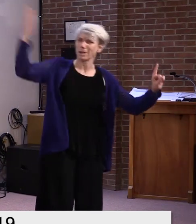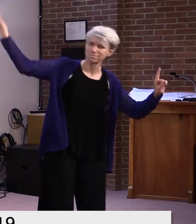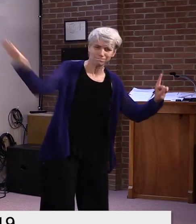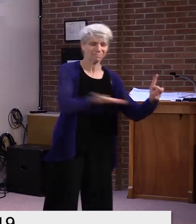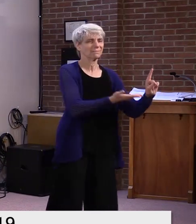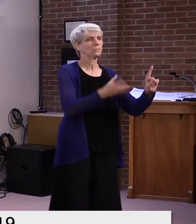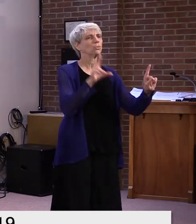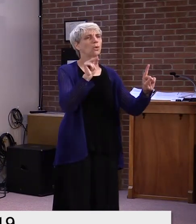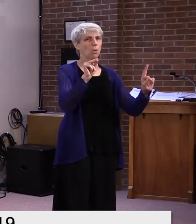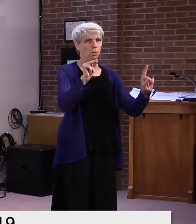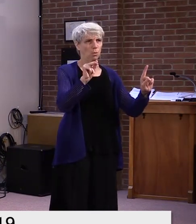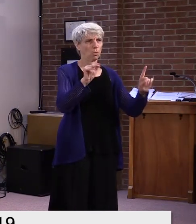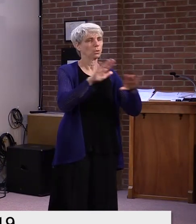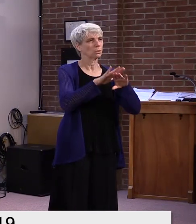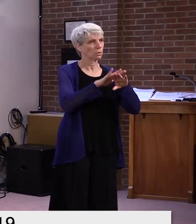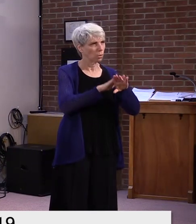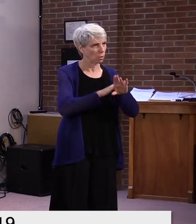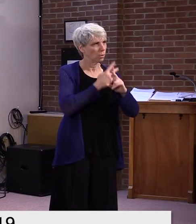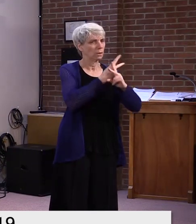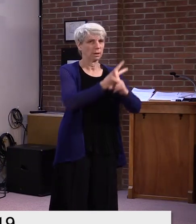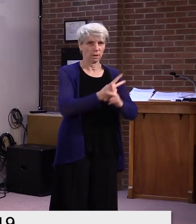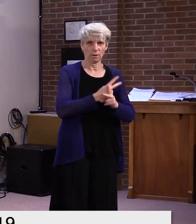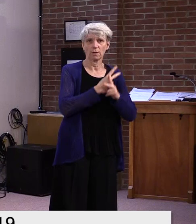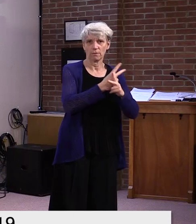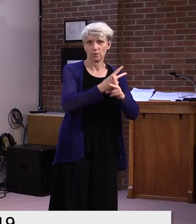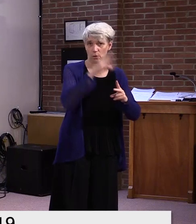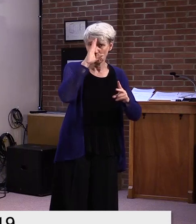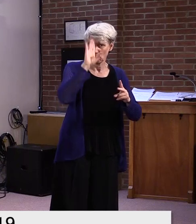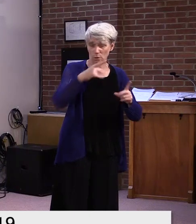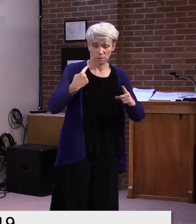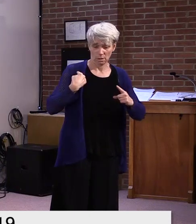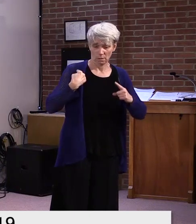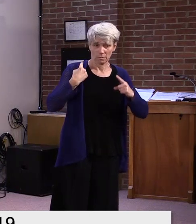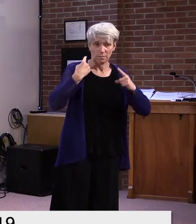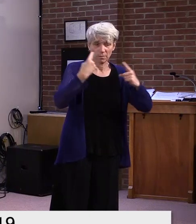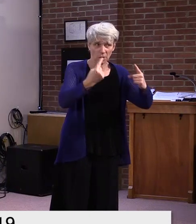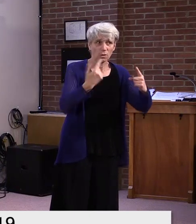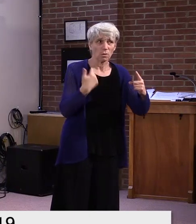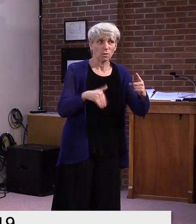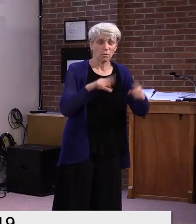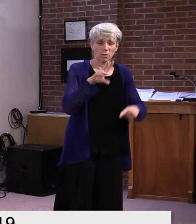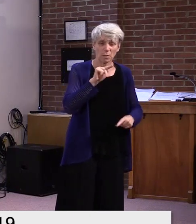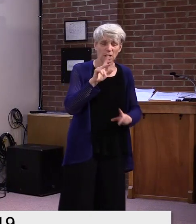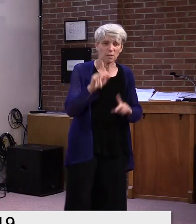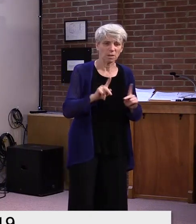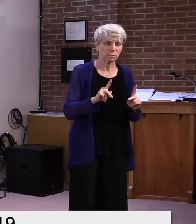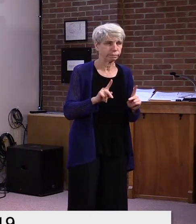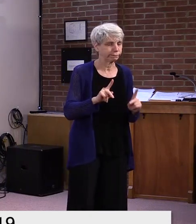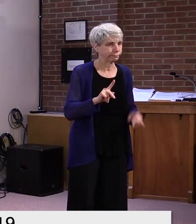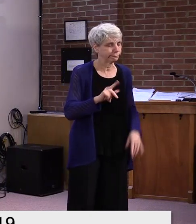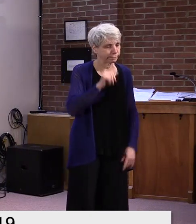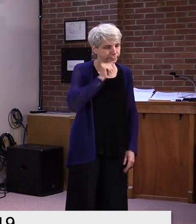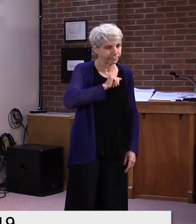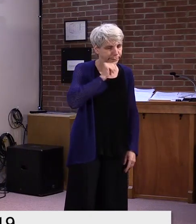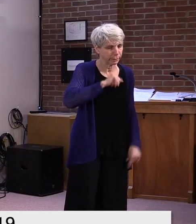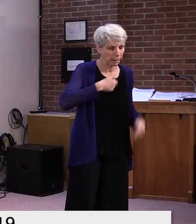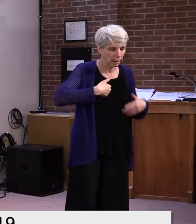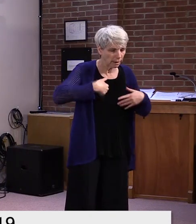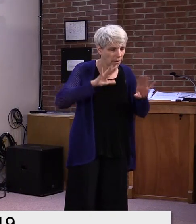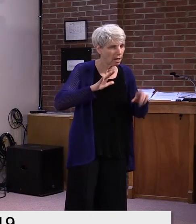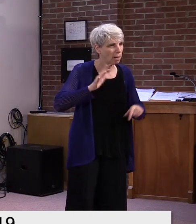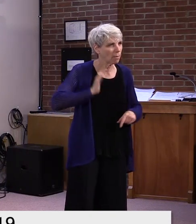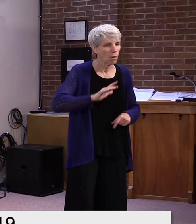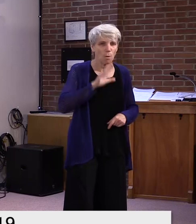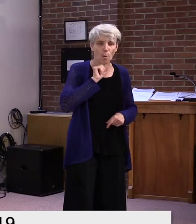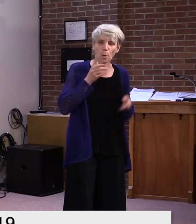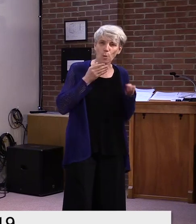restrictions. As you all know, throughout this pandemic, Vermonters have sacrificed many aspects of their everyday life